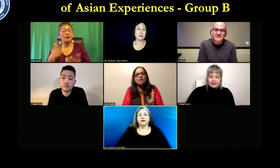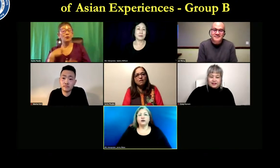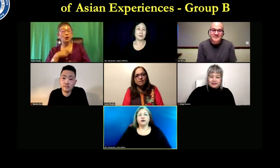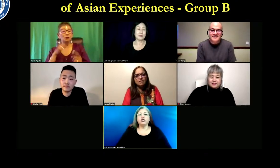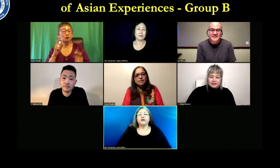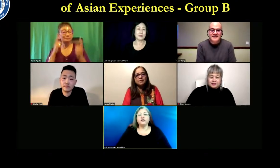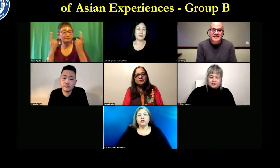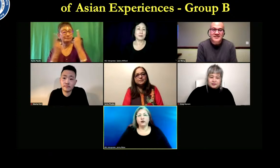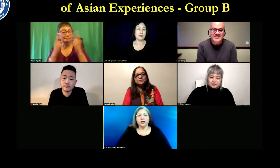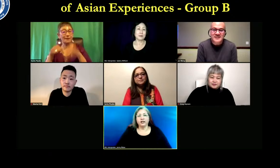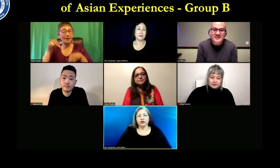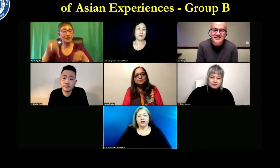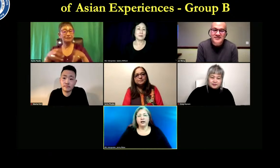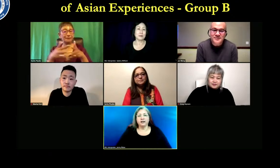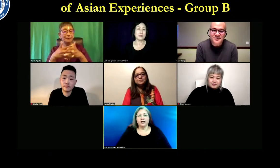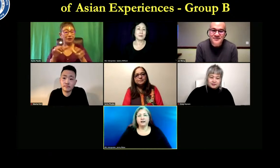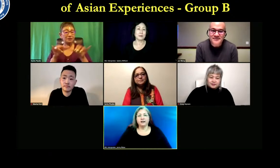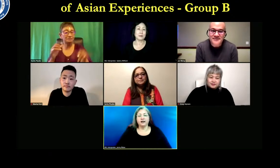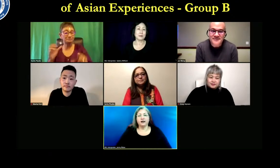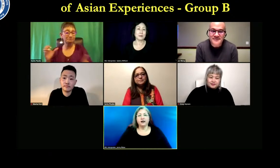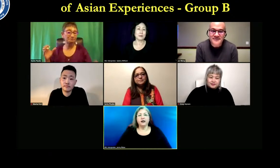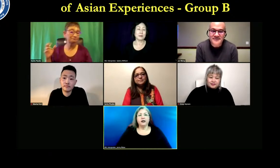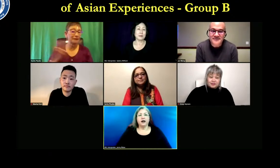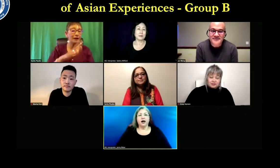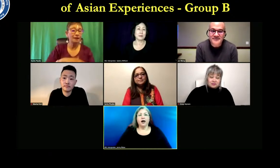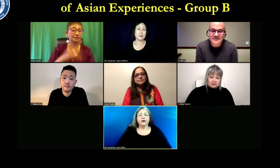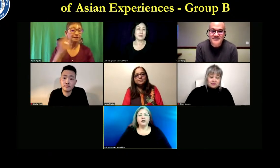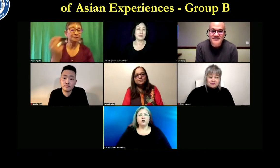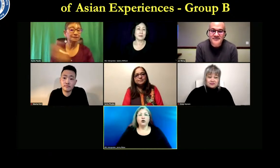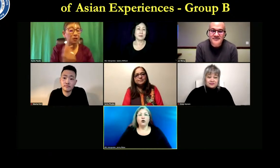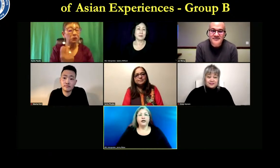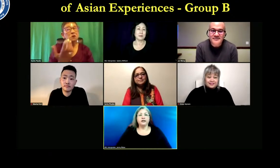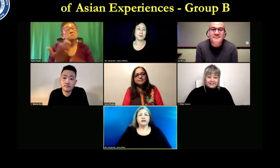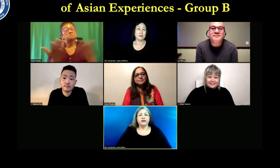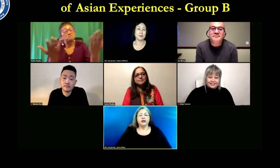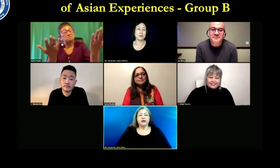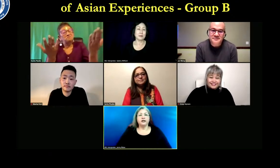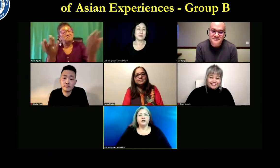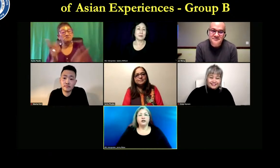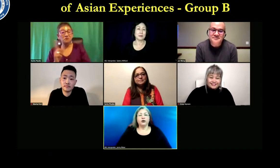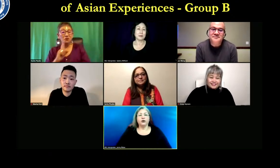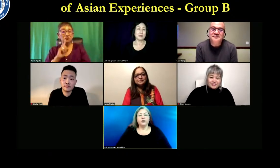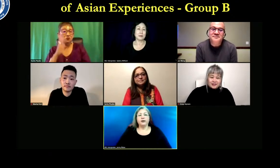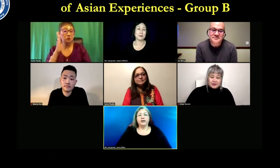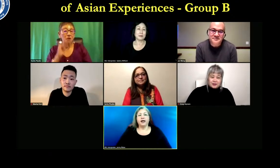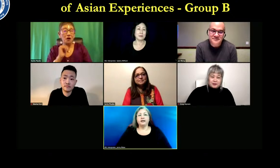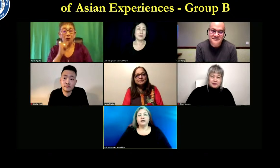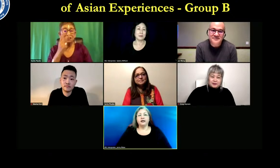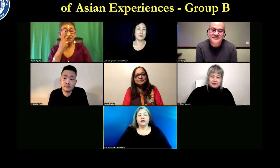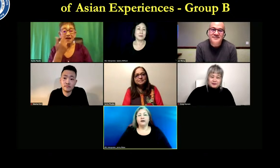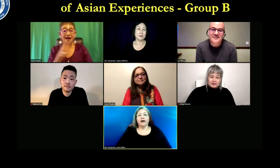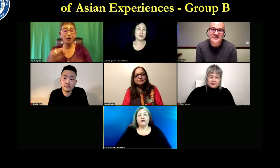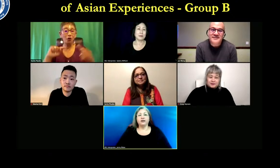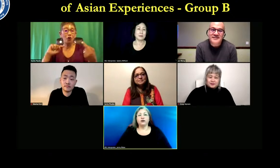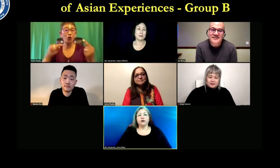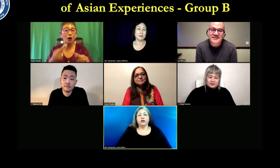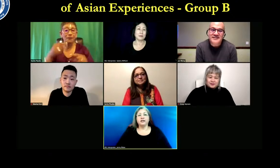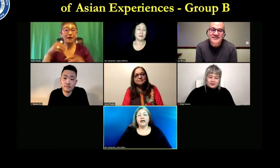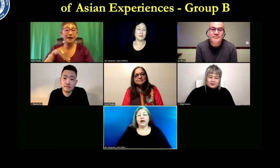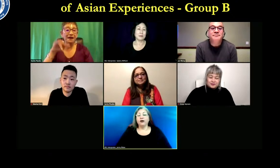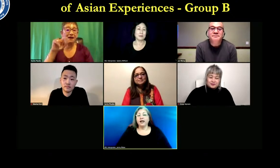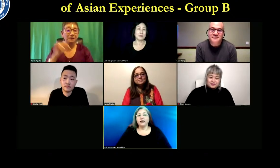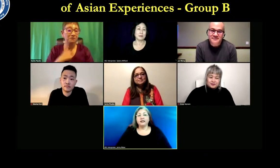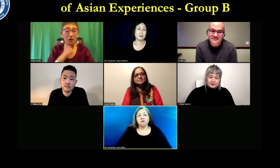has shifted to electronics as their hobby of choice. So maybe the idea of having school